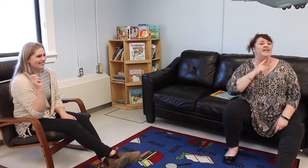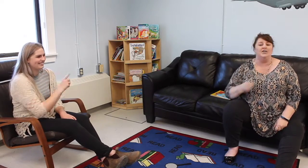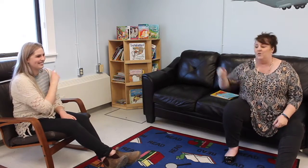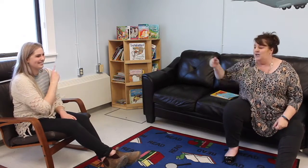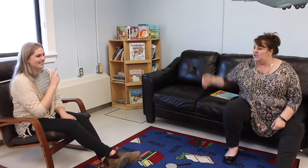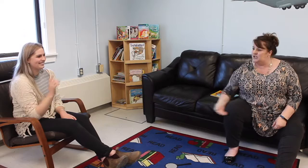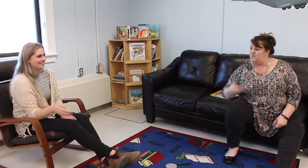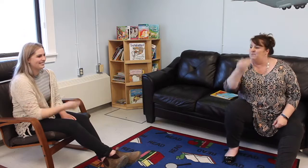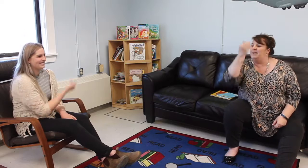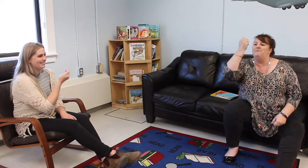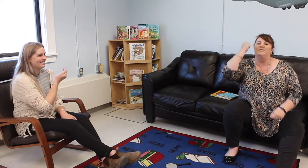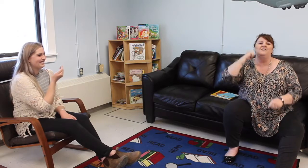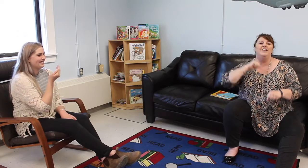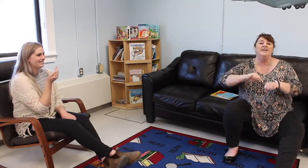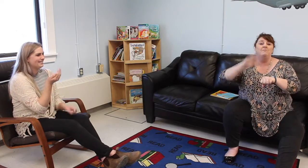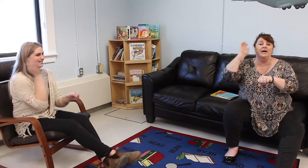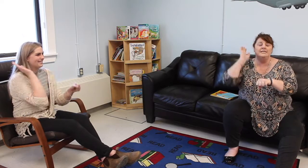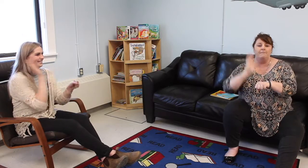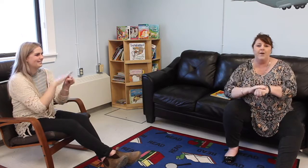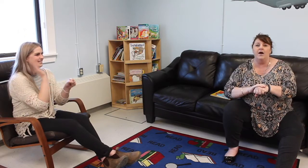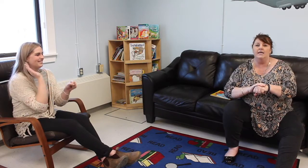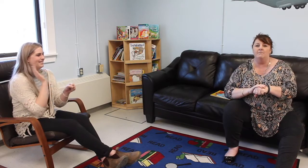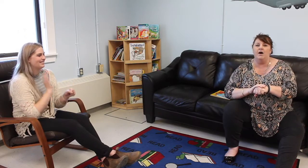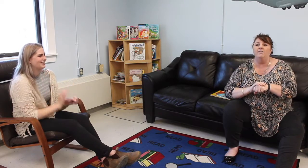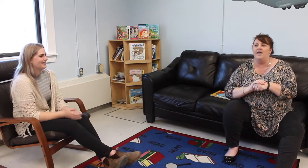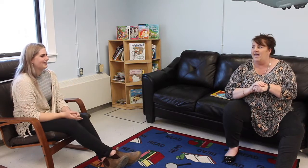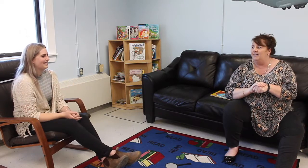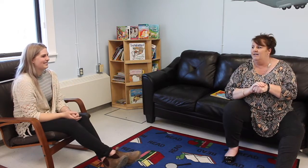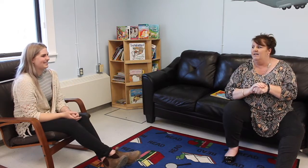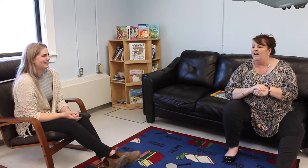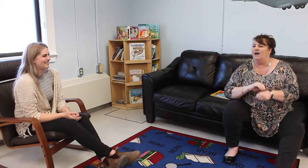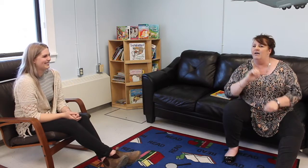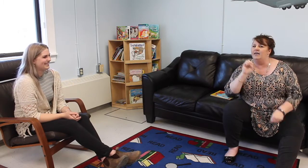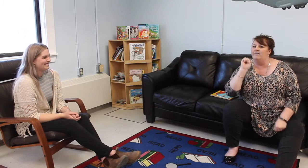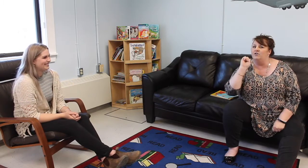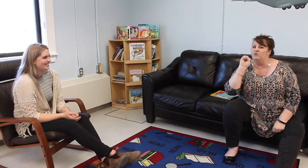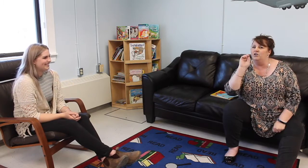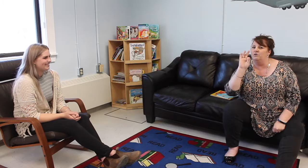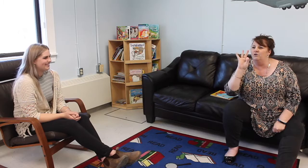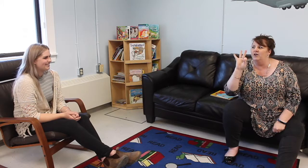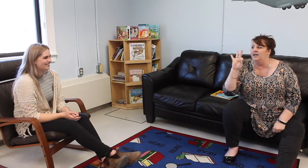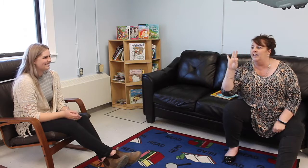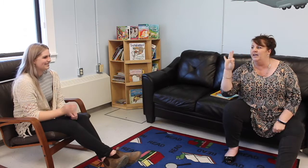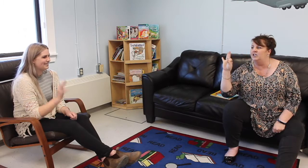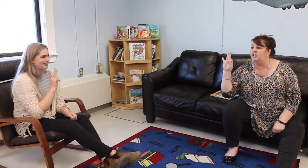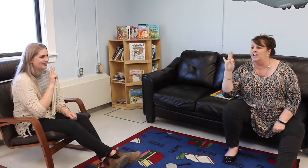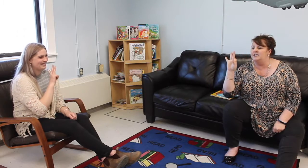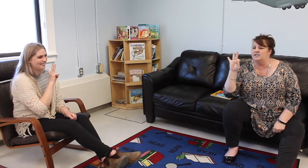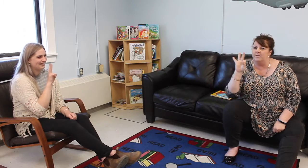you scooping up the field mice and bonking them on the head. I'll give you 3 chances, bunny